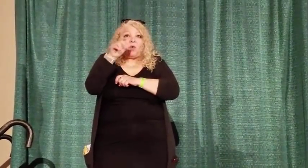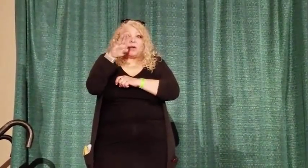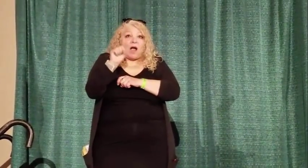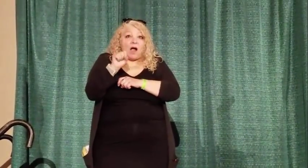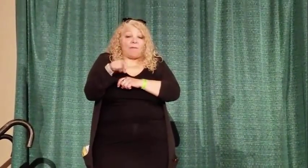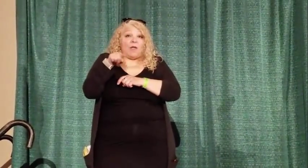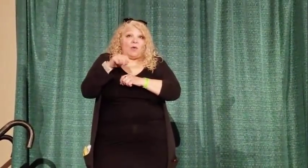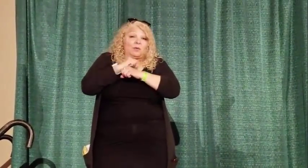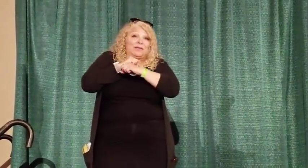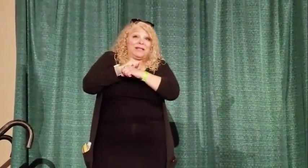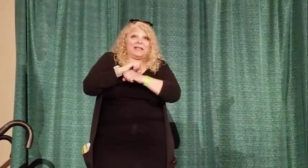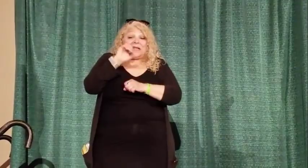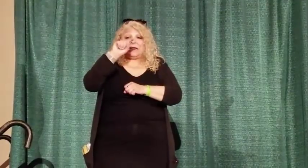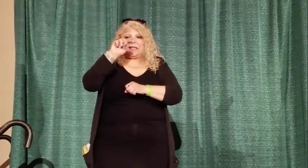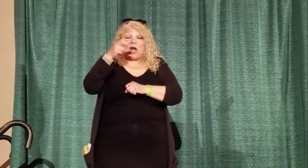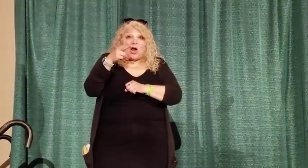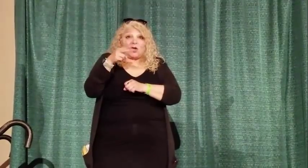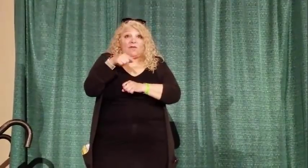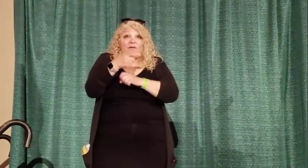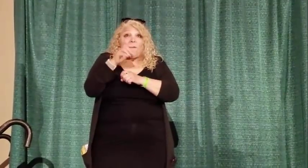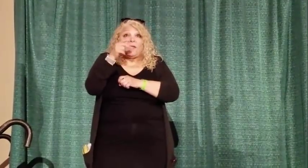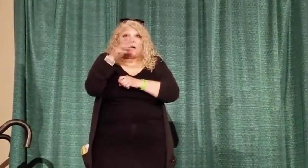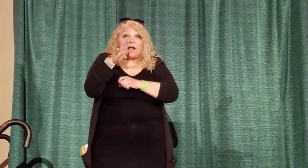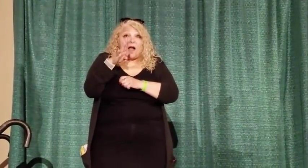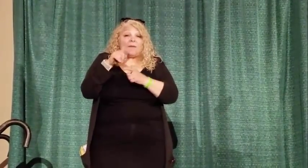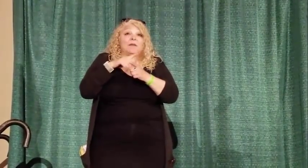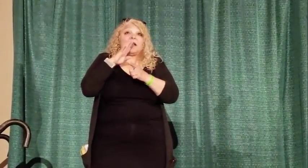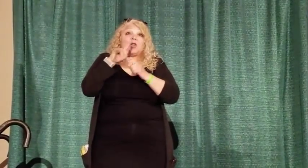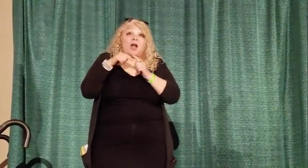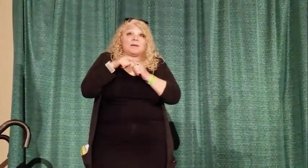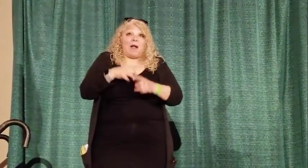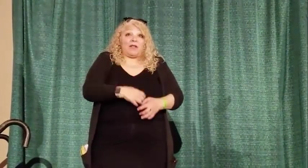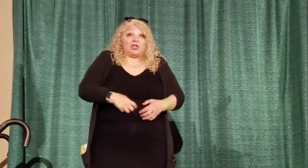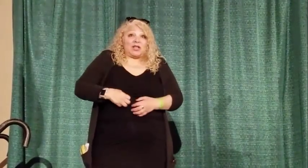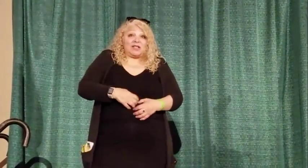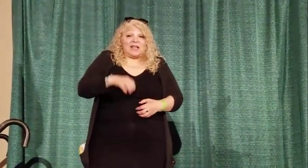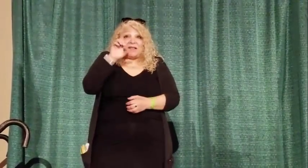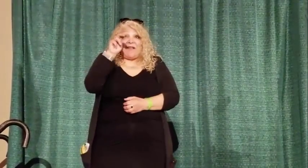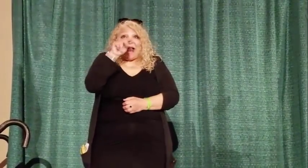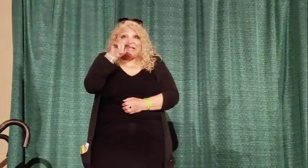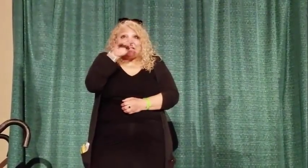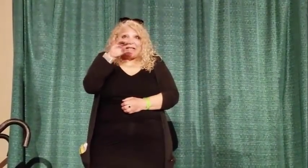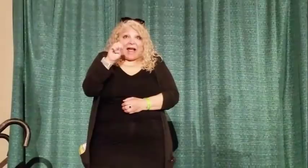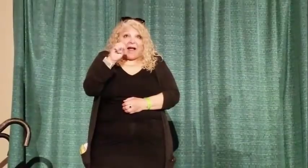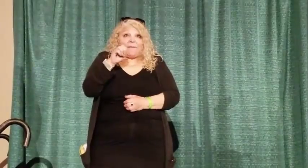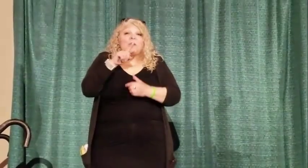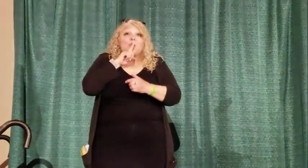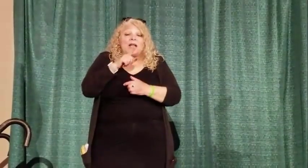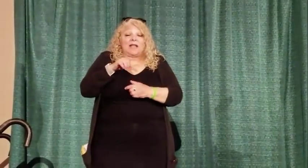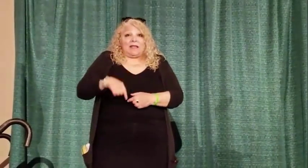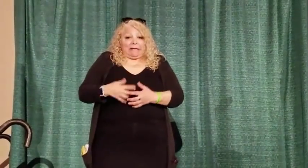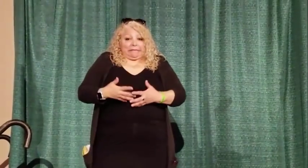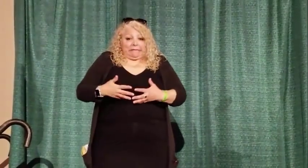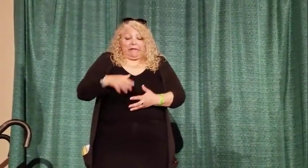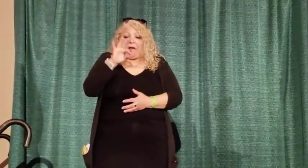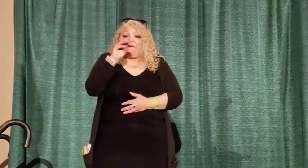resistant starches are resistant to enzymatic degradation. They're not digested by digestive enzymes. Instead, they're fermented by